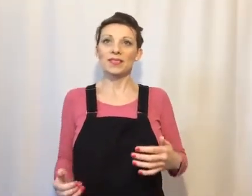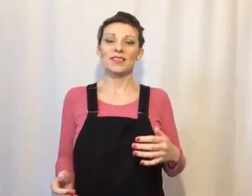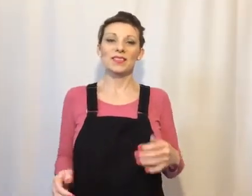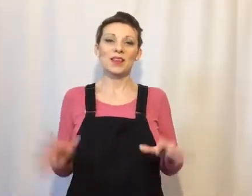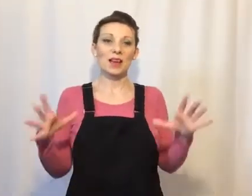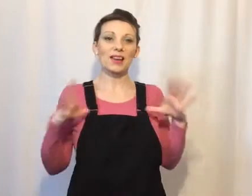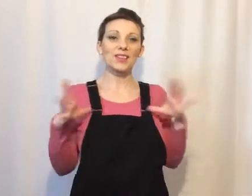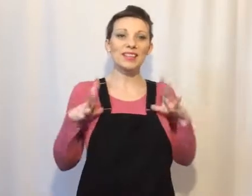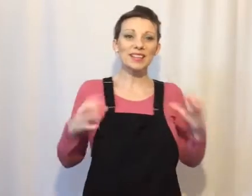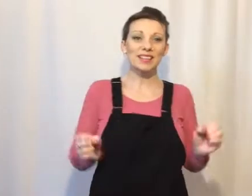Okay, ready?